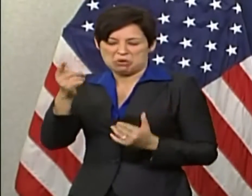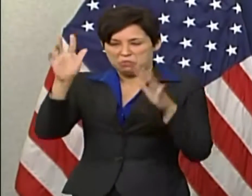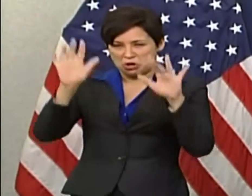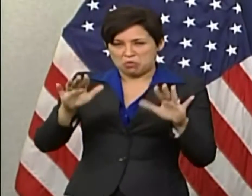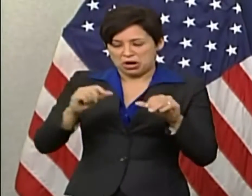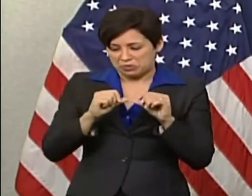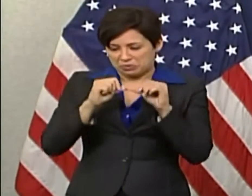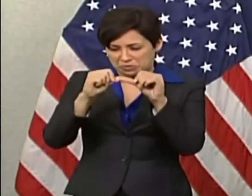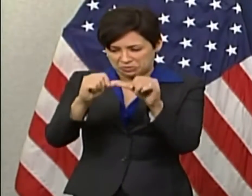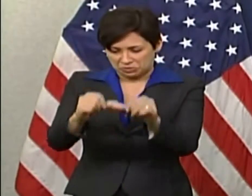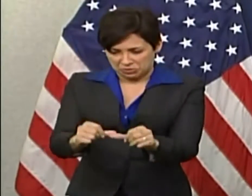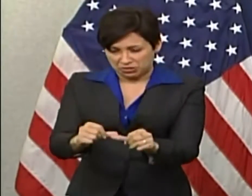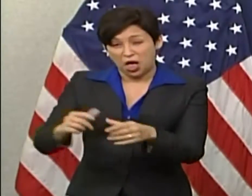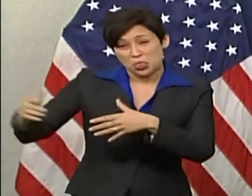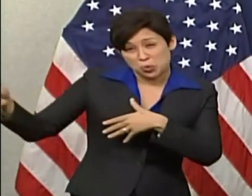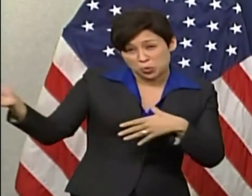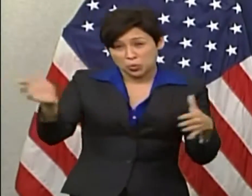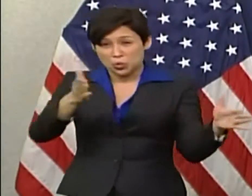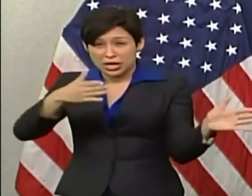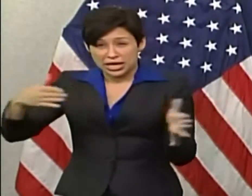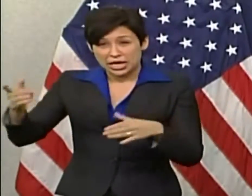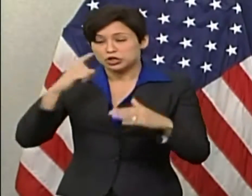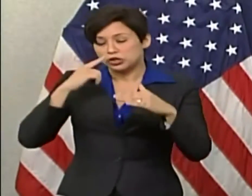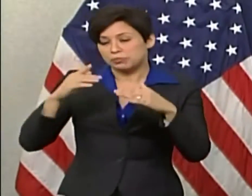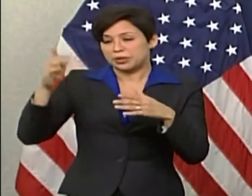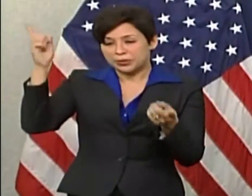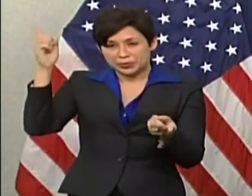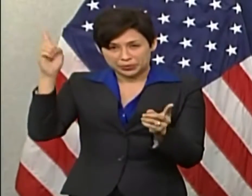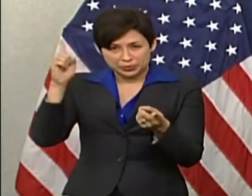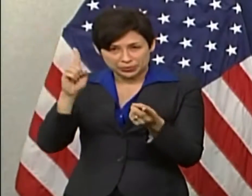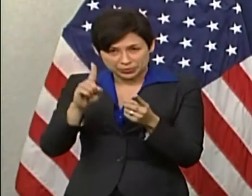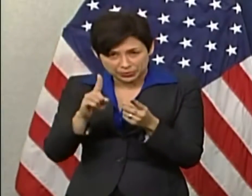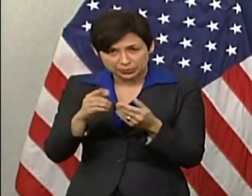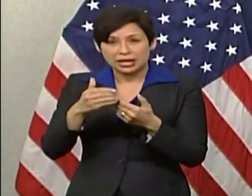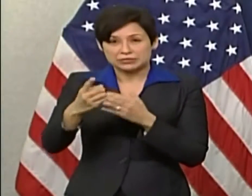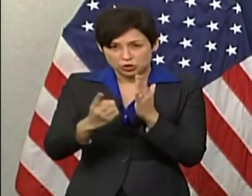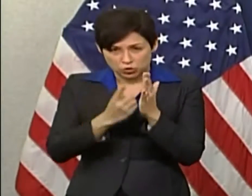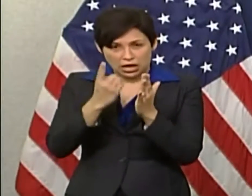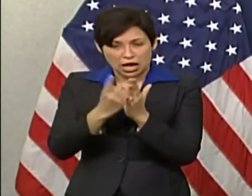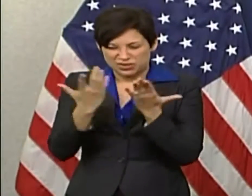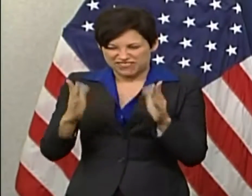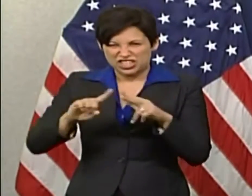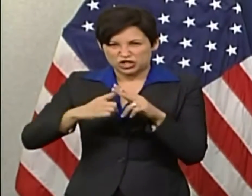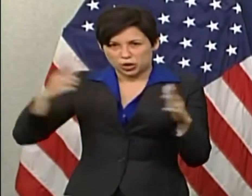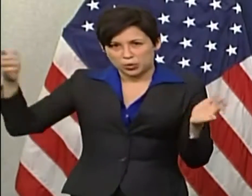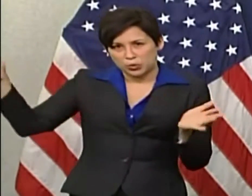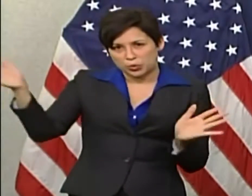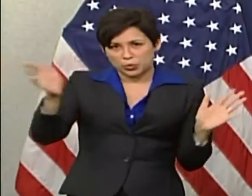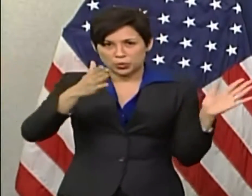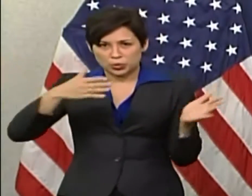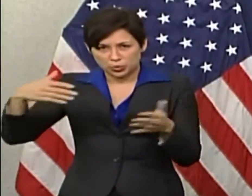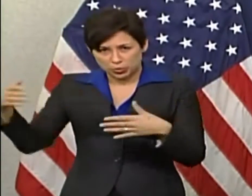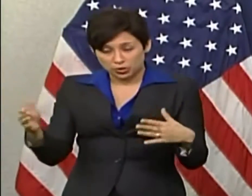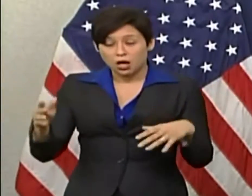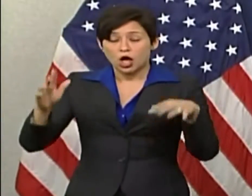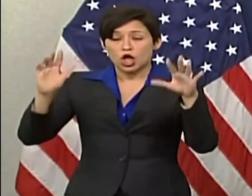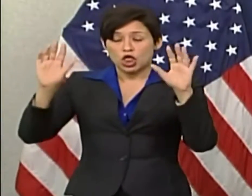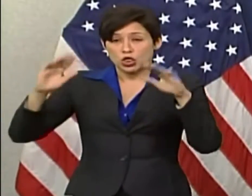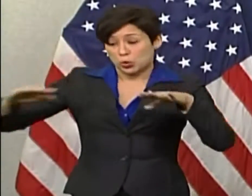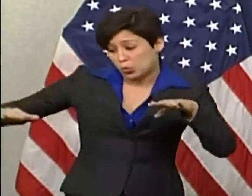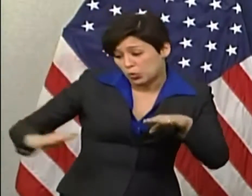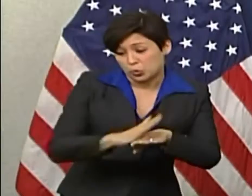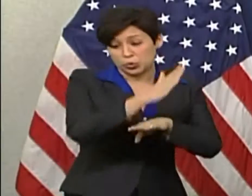on. In terms of the winds, they should go below gale force in the next few hours. They've already started to drop. As for the storm